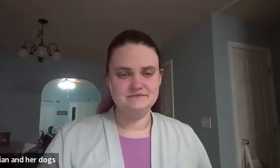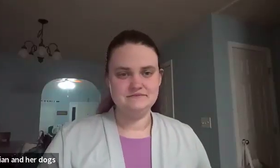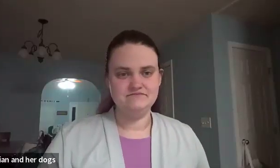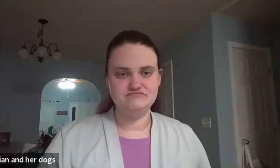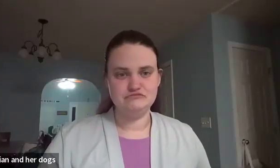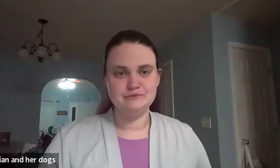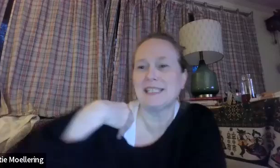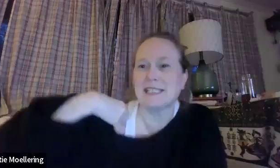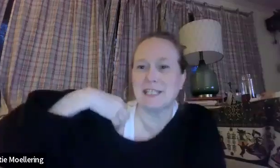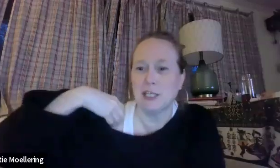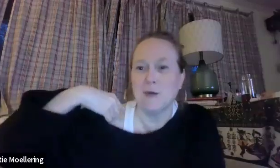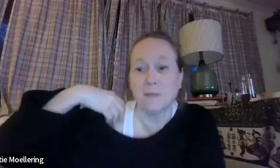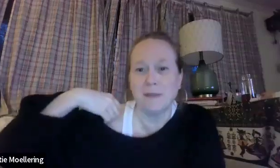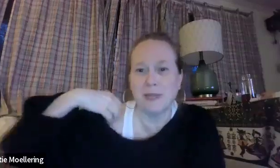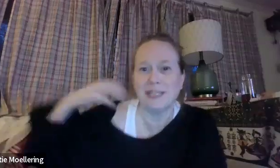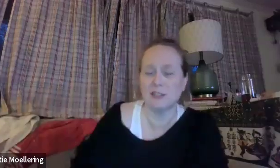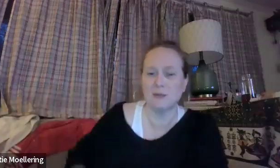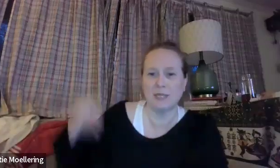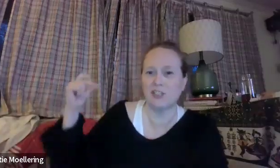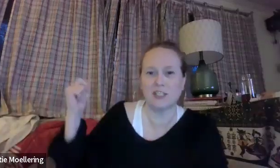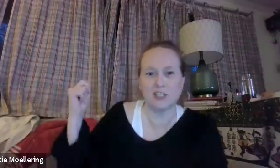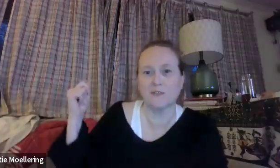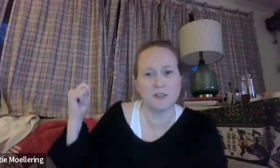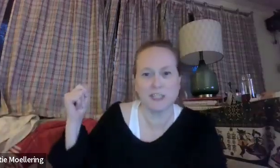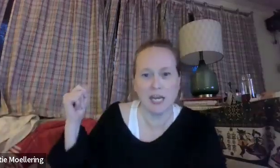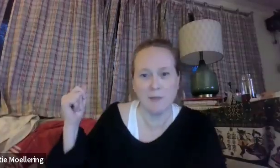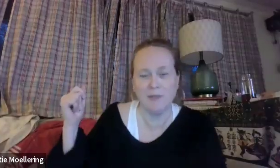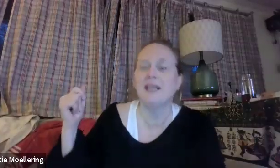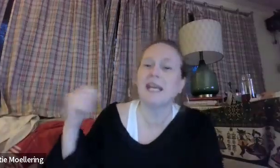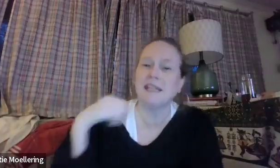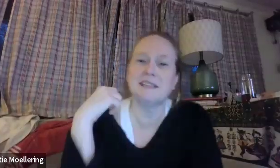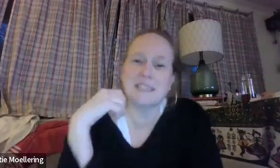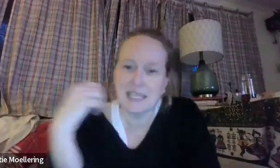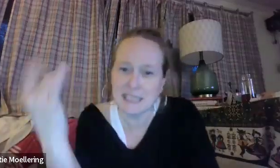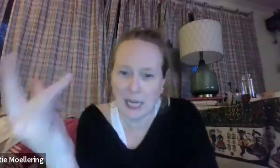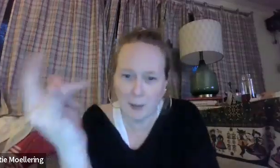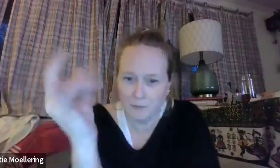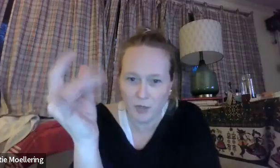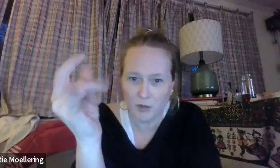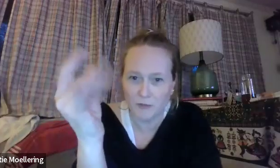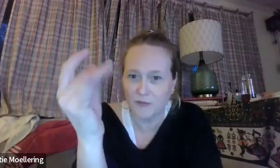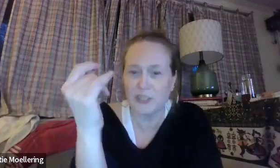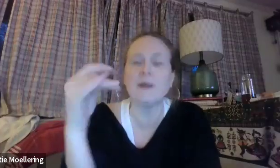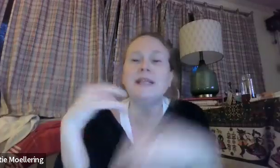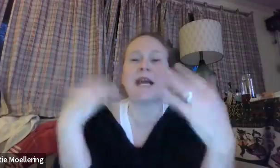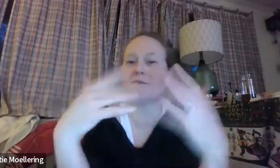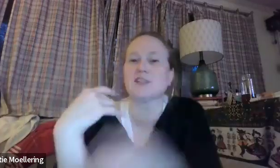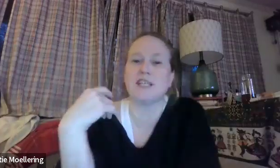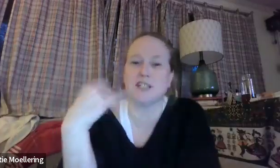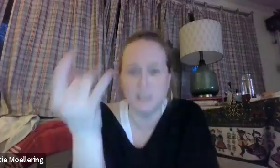seems to me the easiest thing to do might be to do the big gesture the first time, and then Mhm. the second time, or, in that conversation to